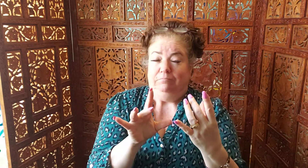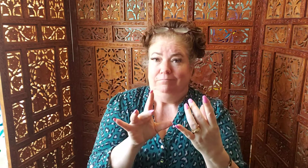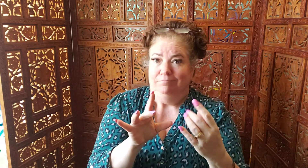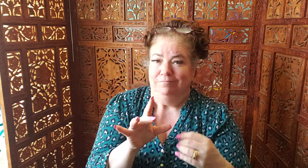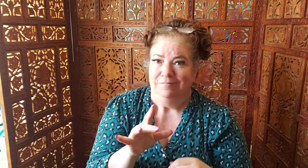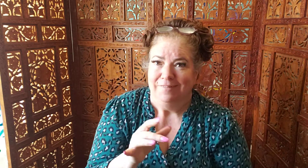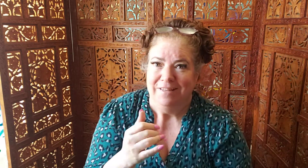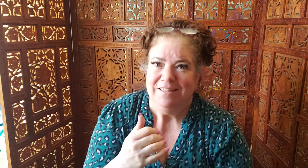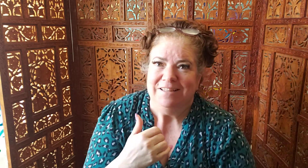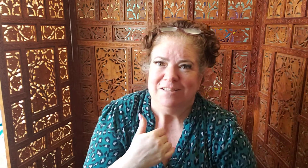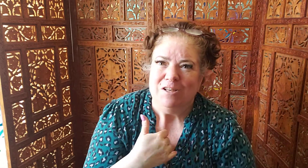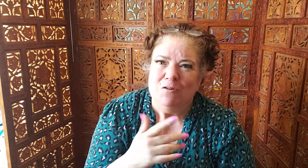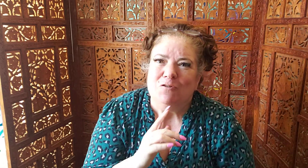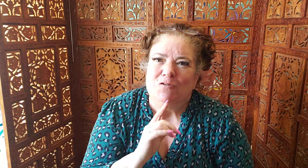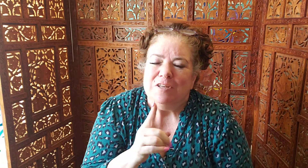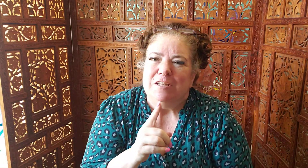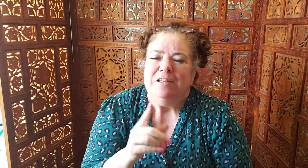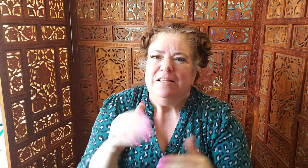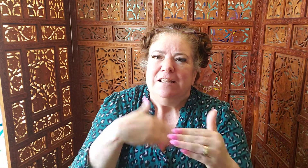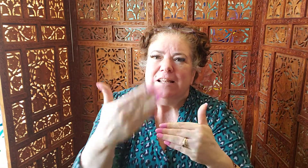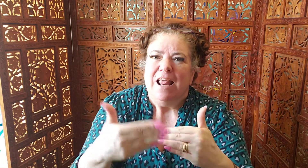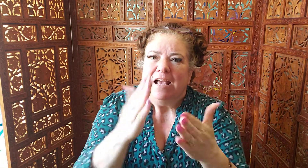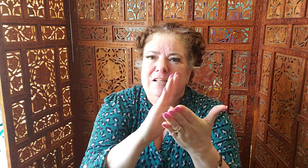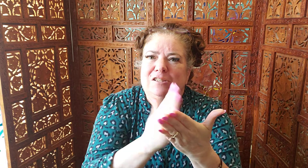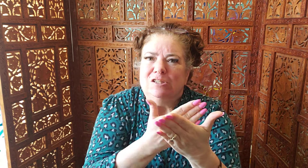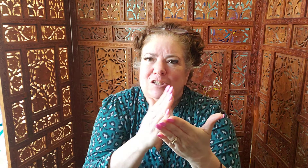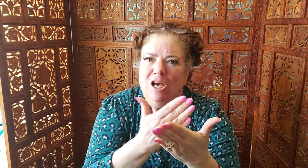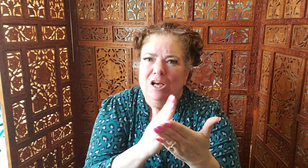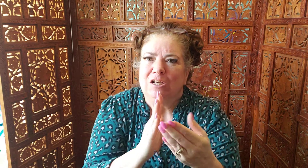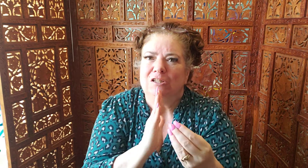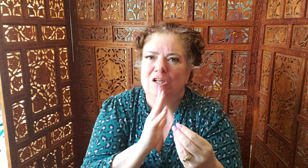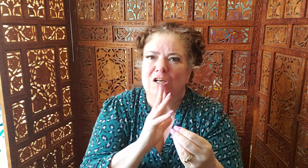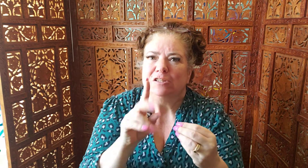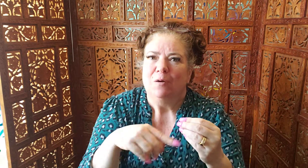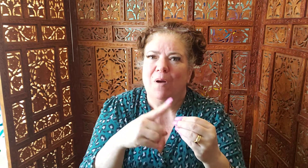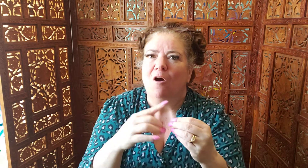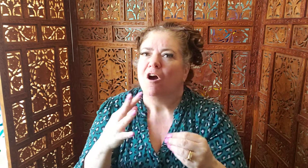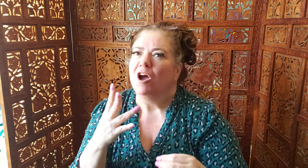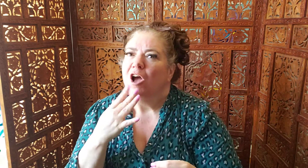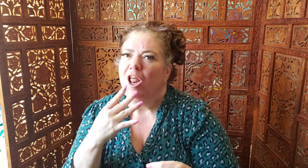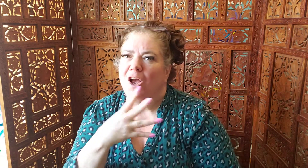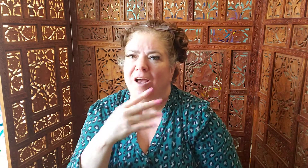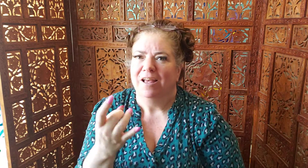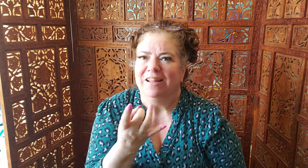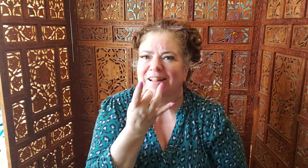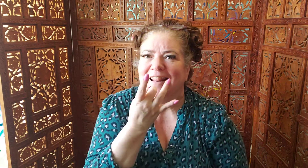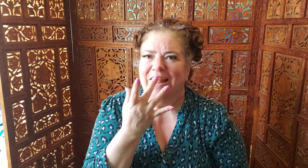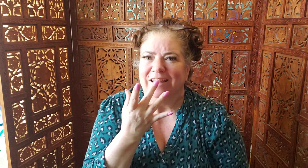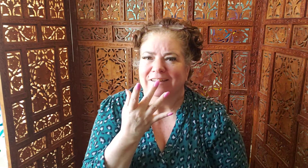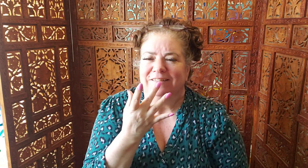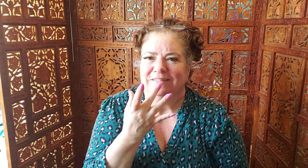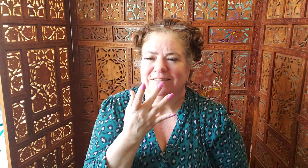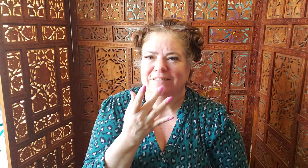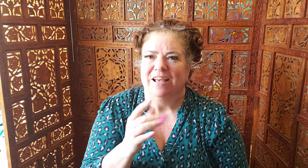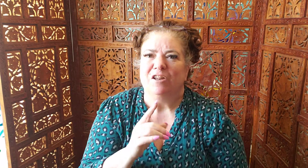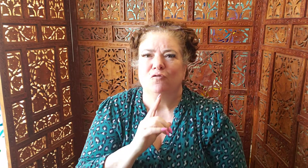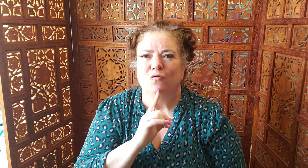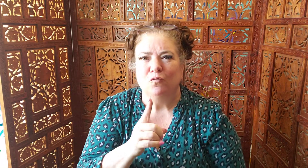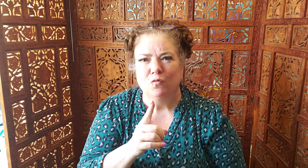obsessive concentration, to which accounts for the basic theme, which you hear all through Sunday in the Park, which is